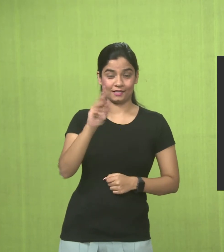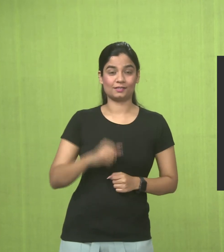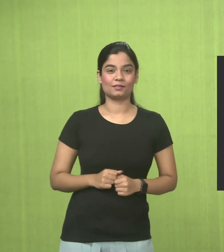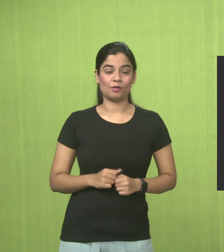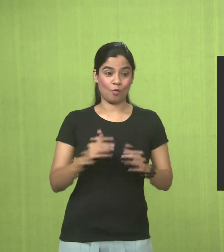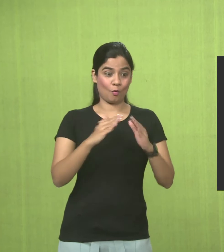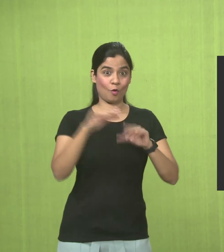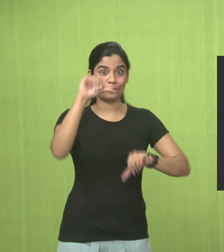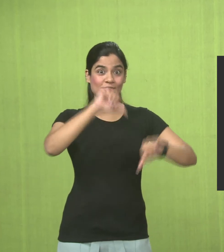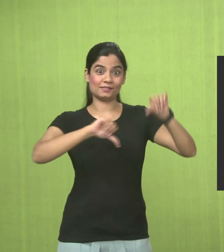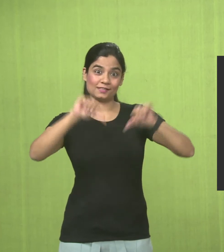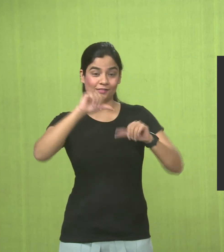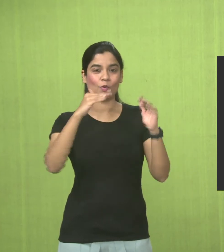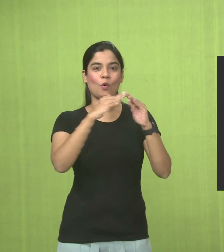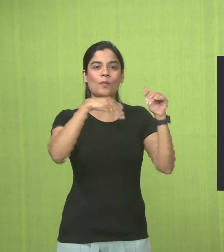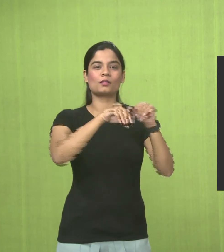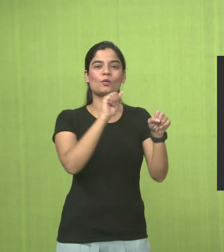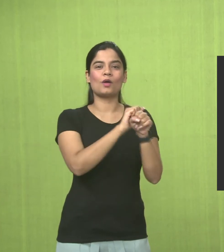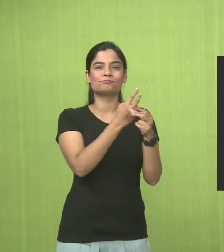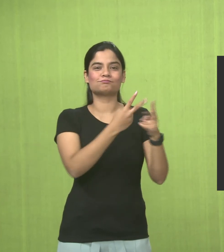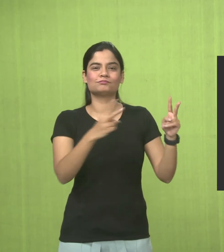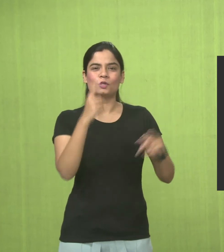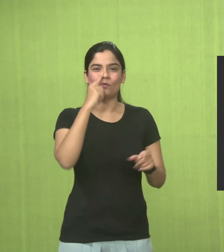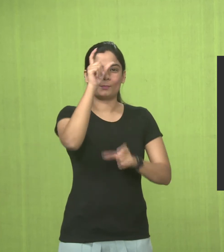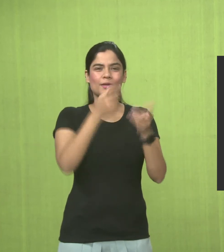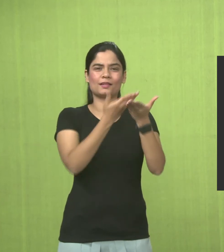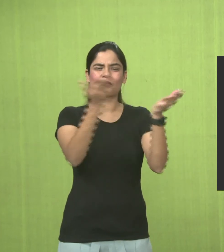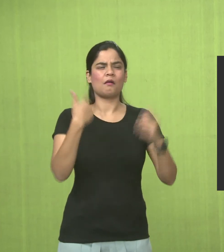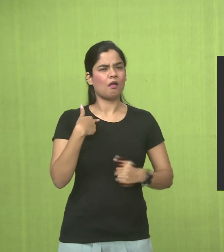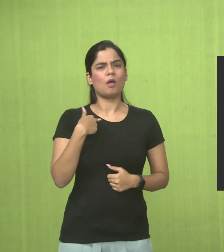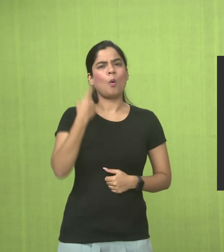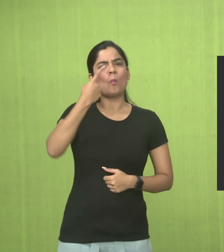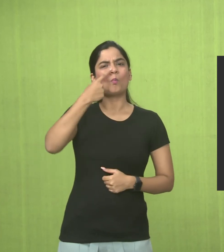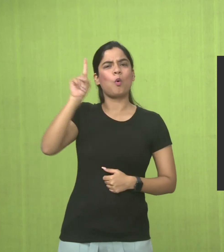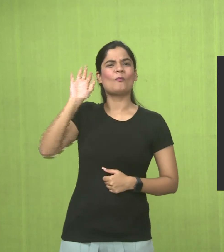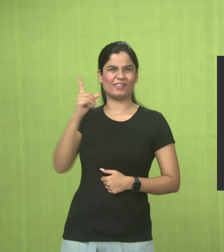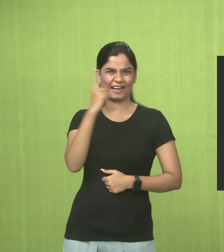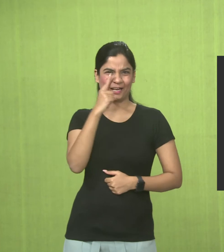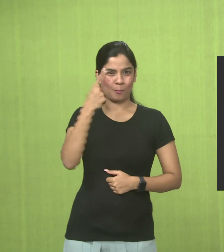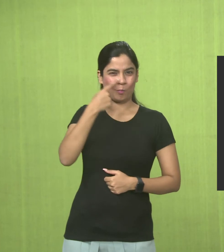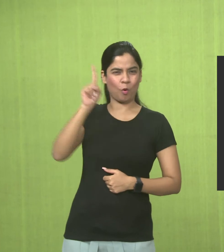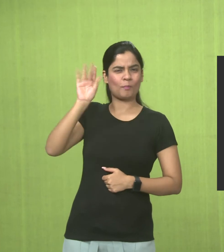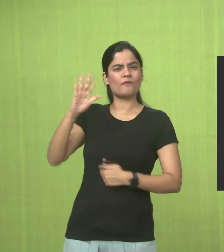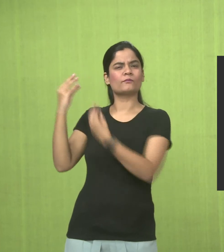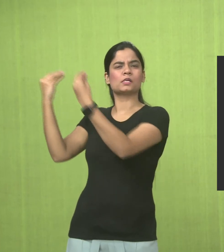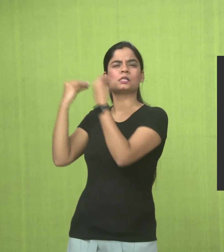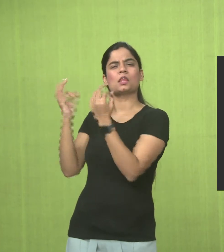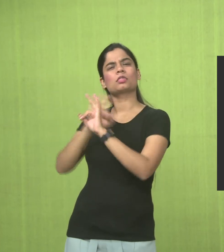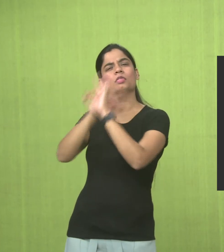Third questions. Can girls learn homemaking skills from their mother?